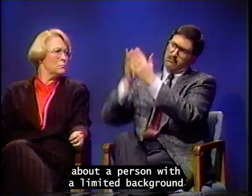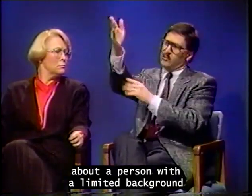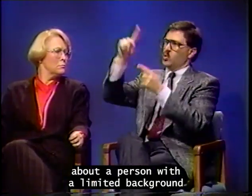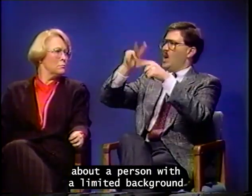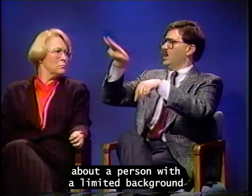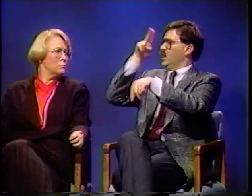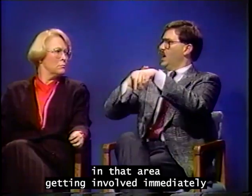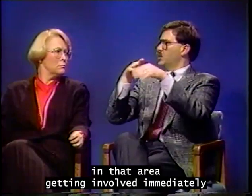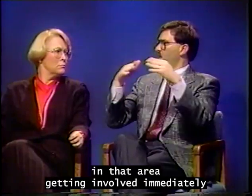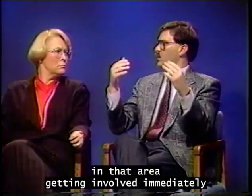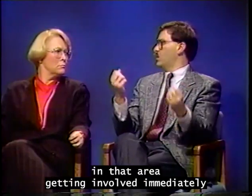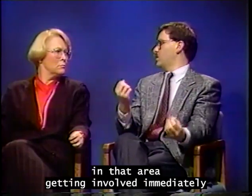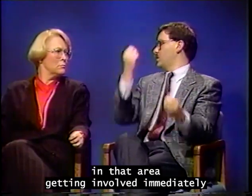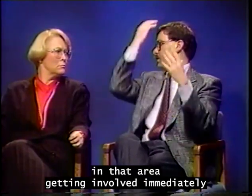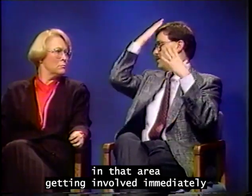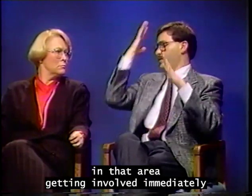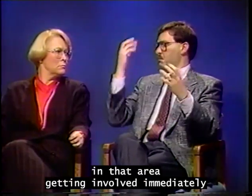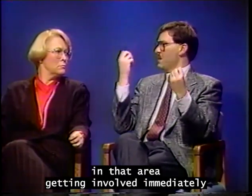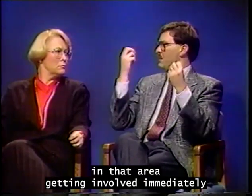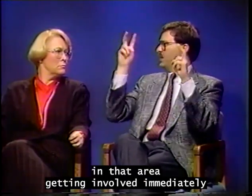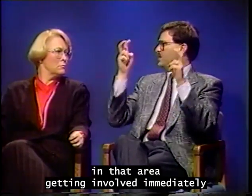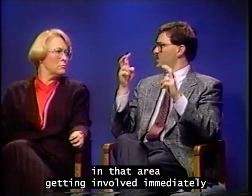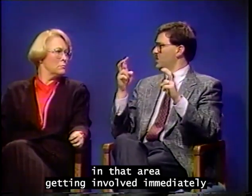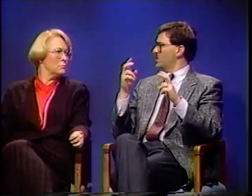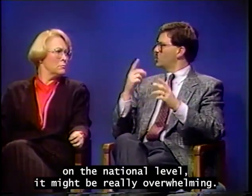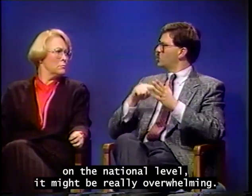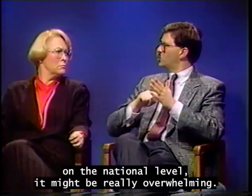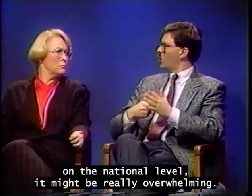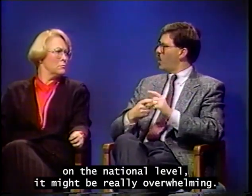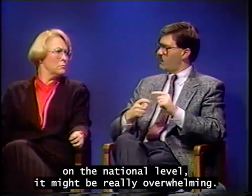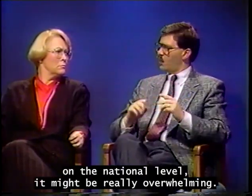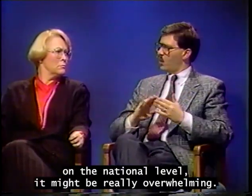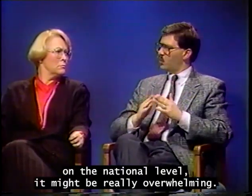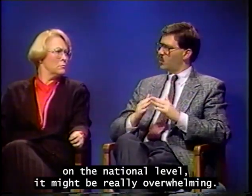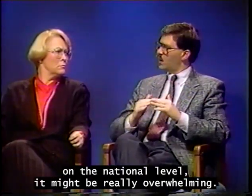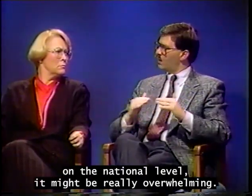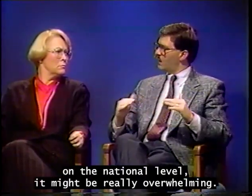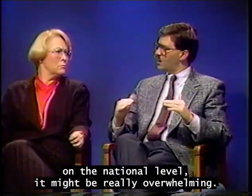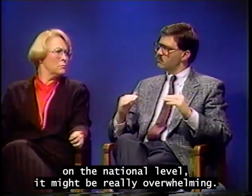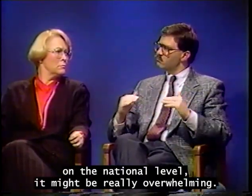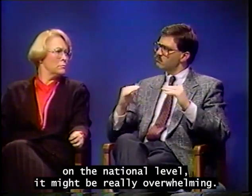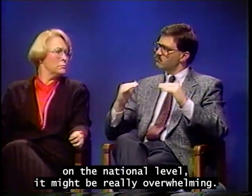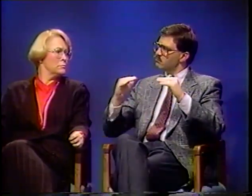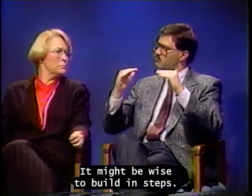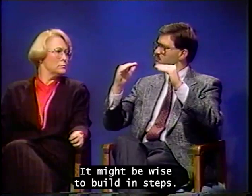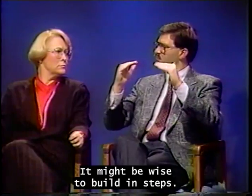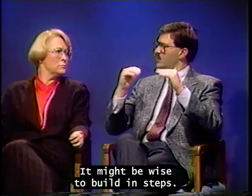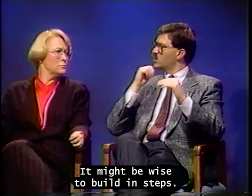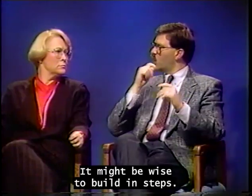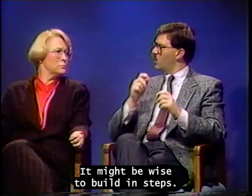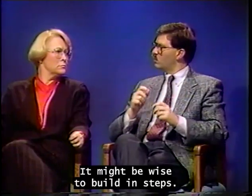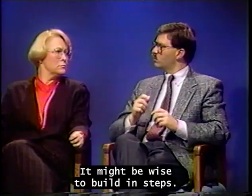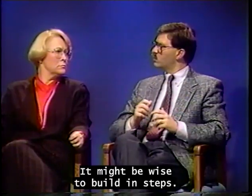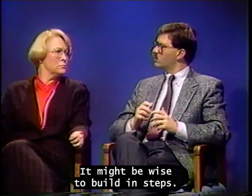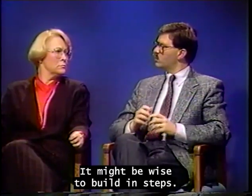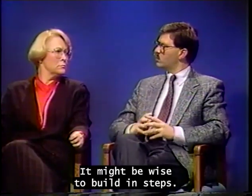limited background in that area, getting involved immediately on the national level, it might be really overwhelming. It might be wise to build in